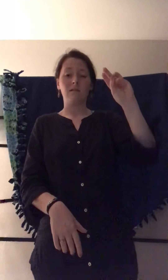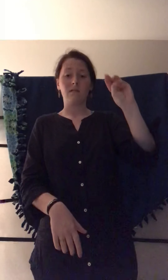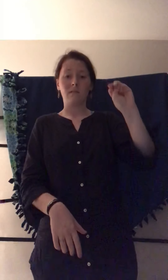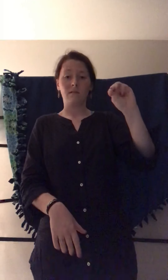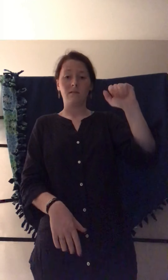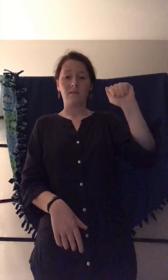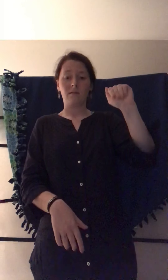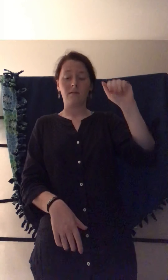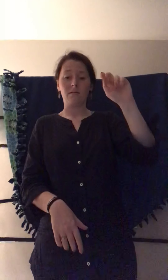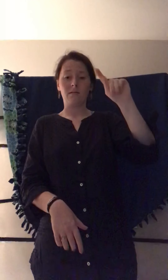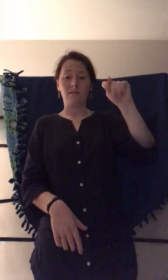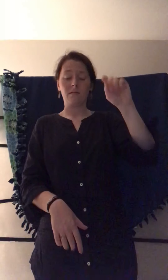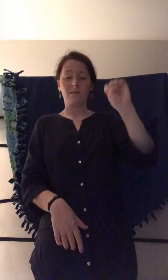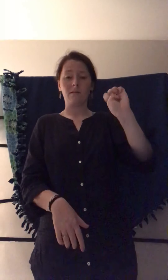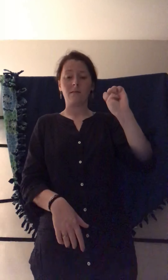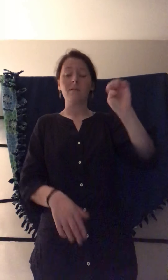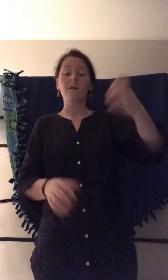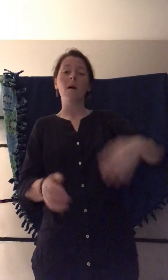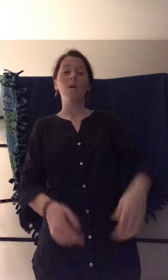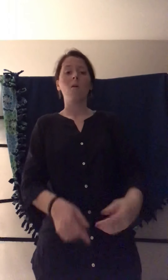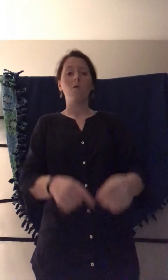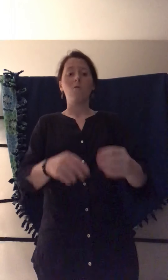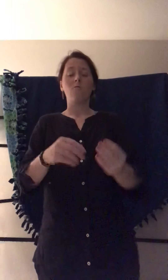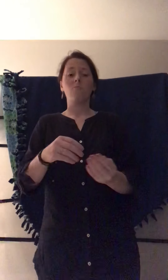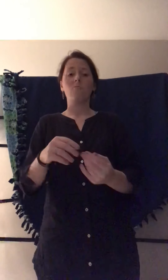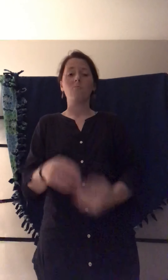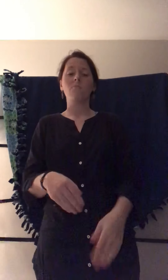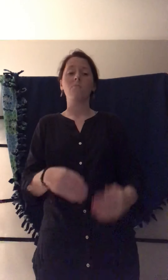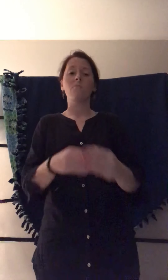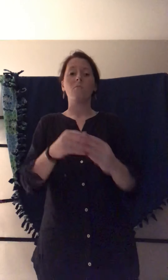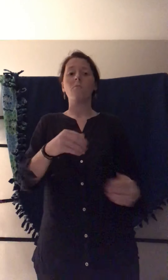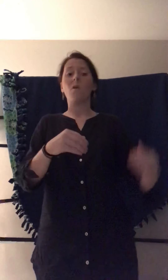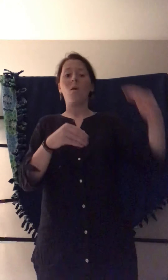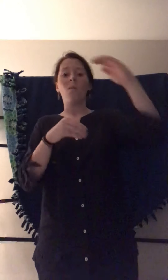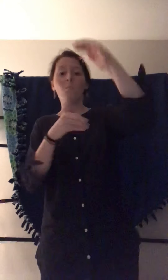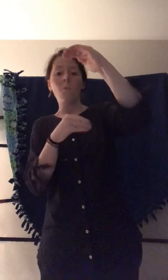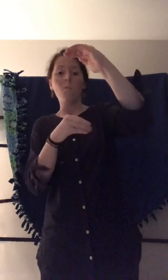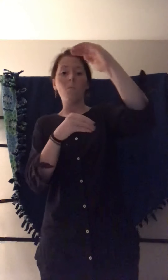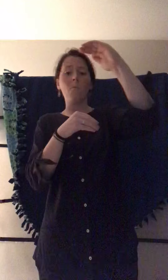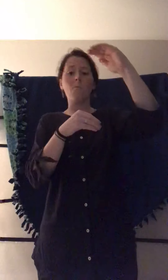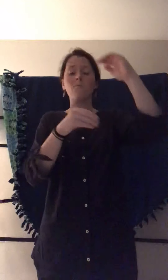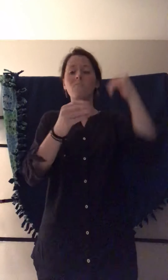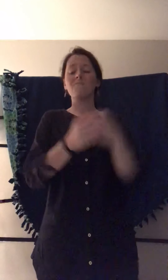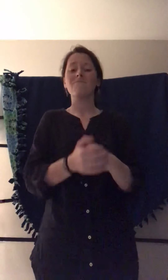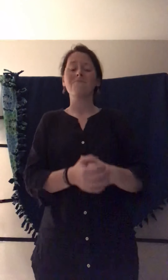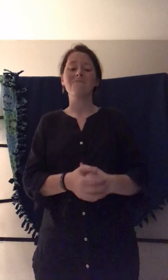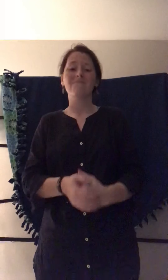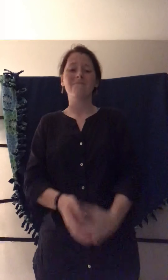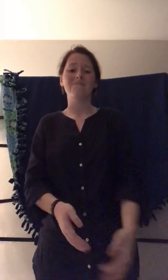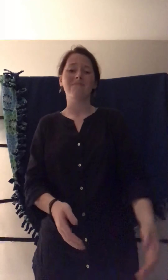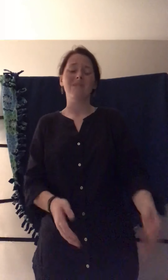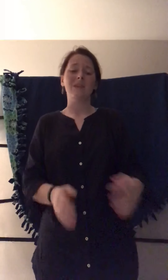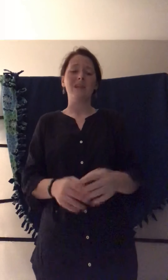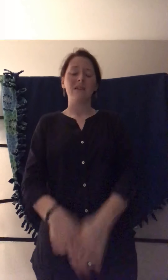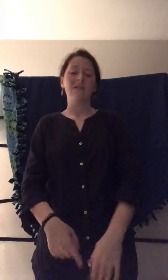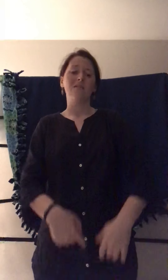season comes to a close and hope that this year we don't make it all the way to Wanda or Walter or Whitney.